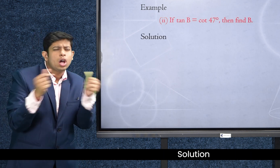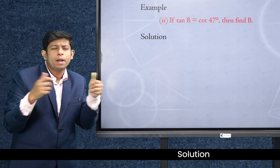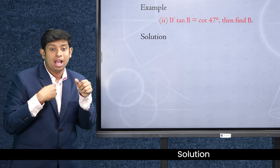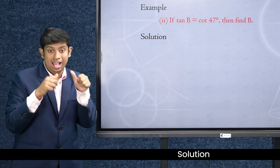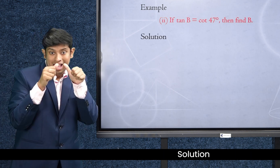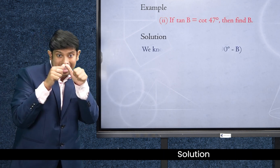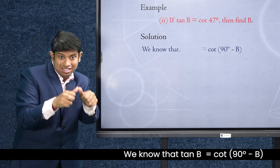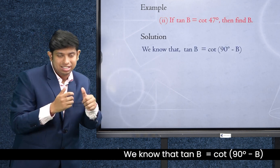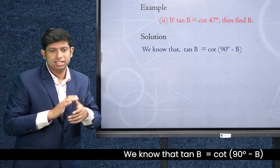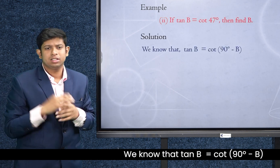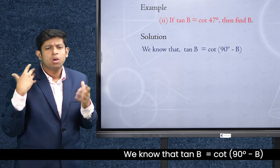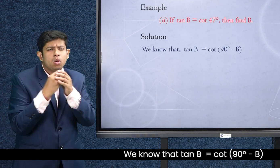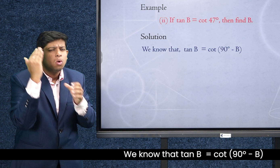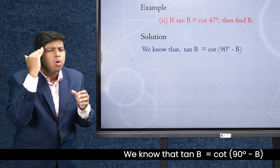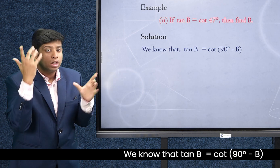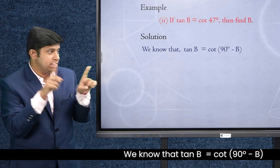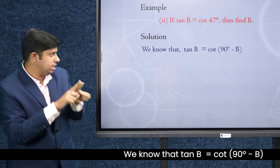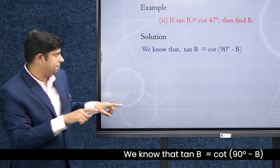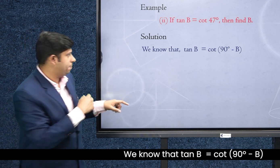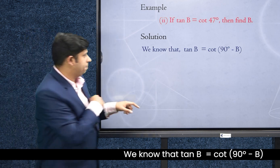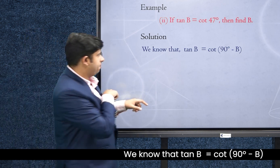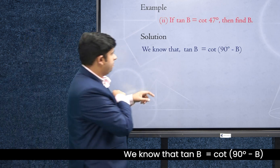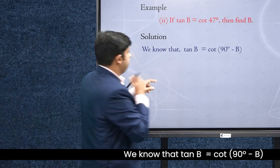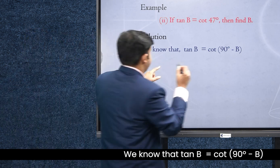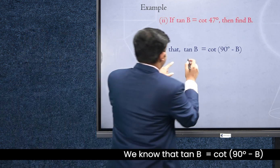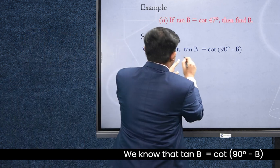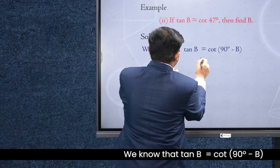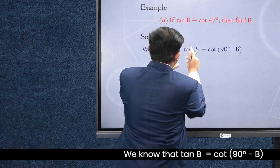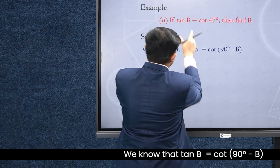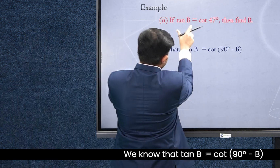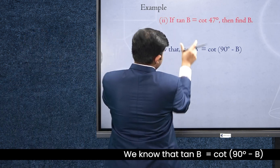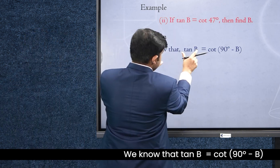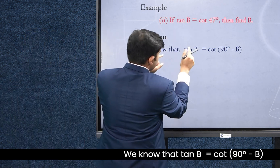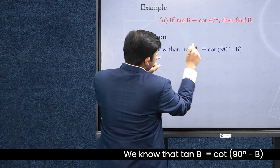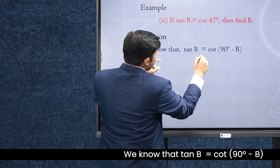Solution: we know that tan B is equal to cot 90 degrees minus B.